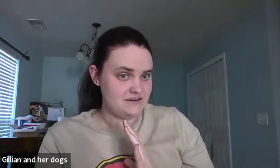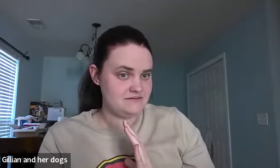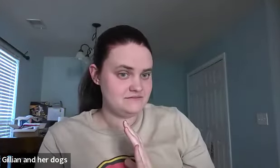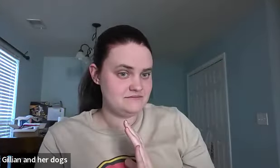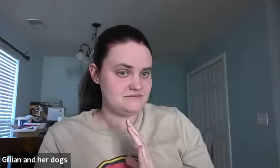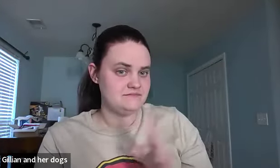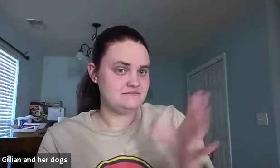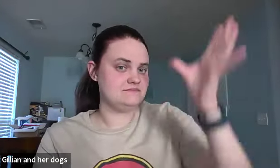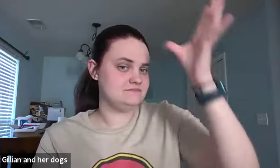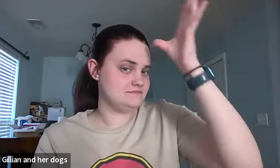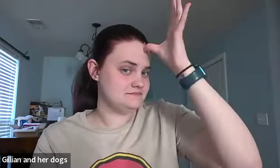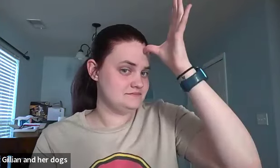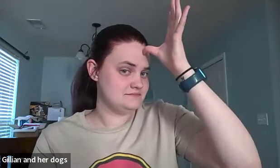Dad,